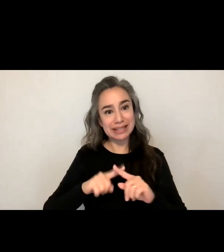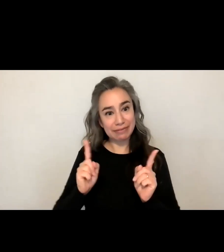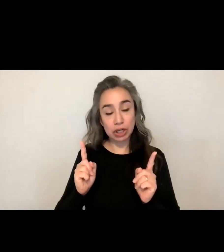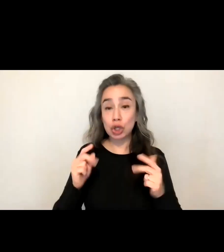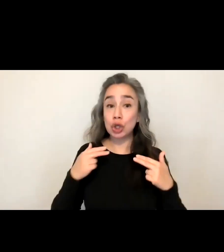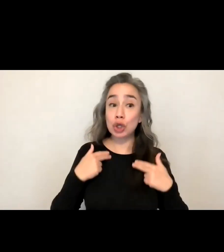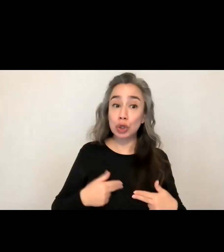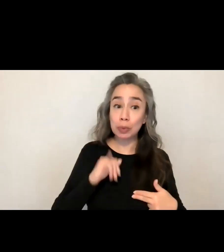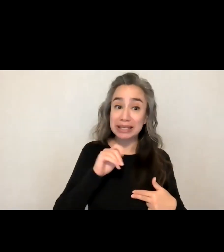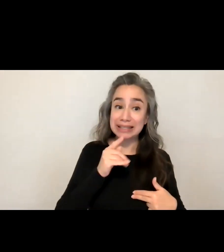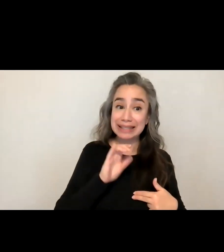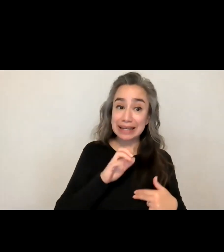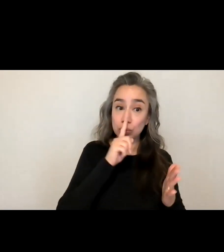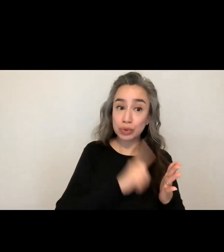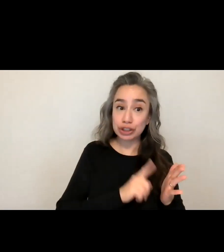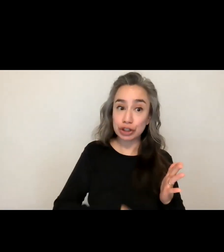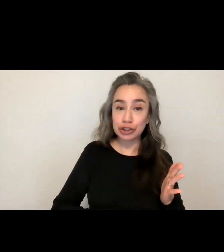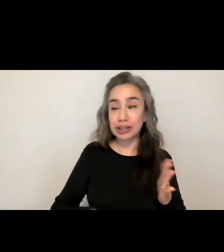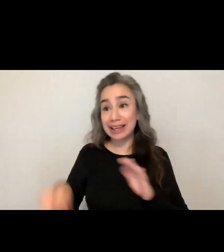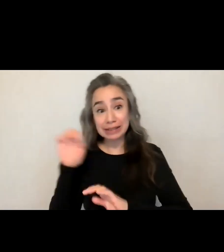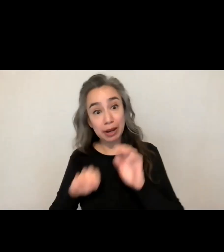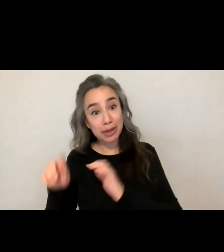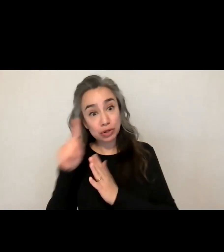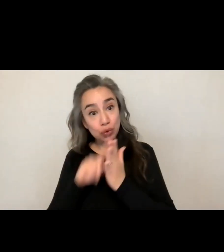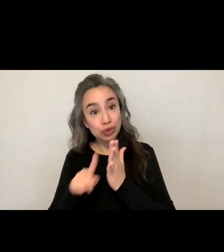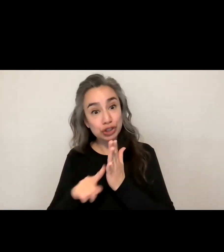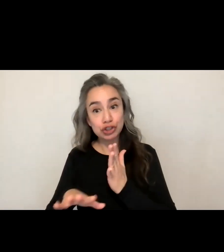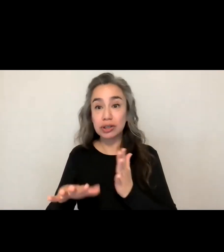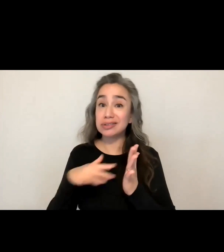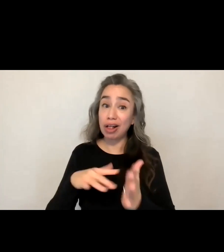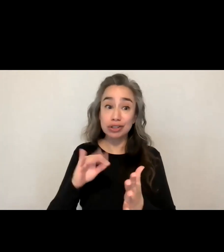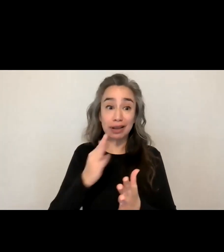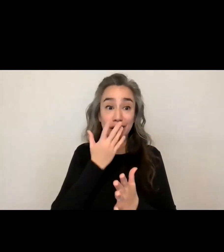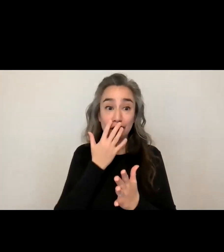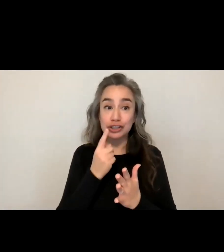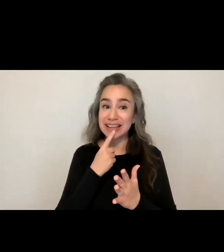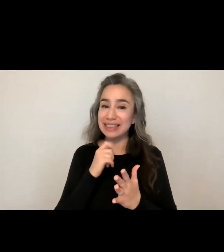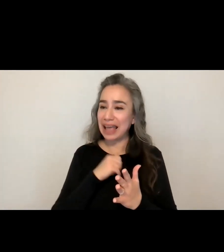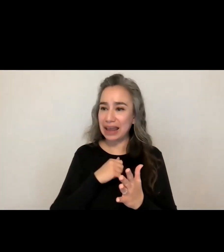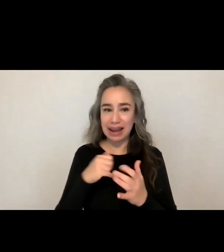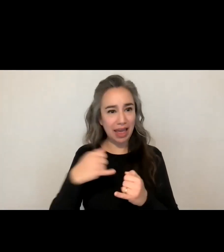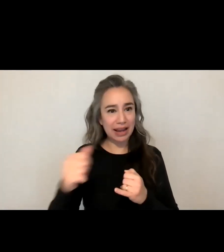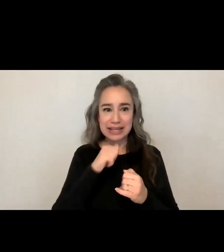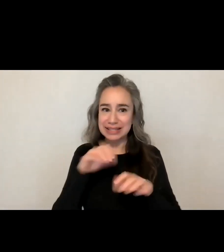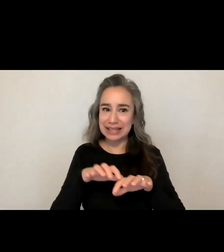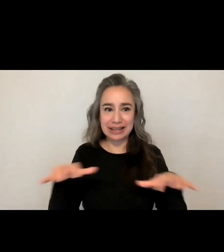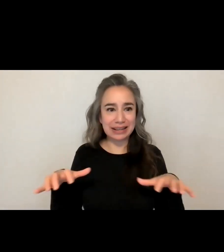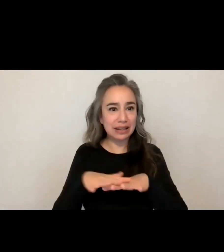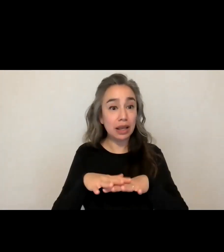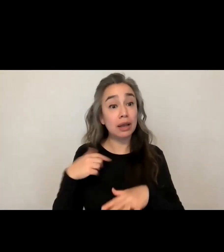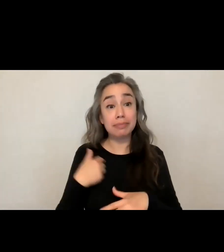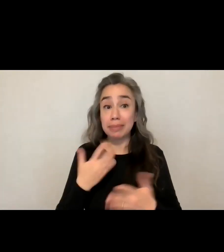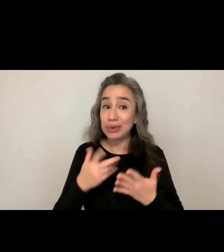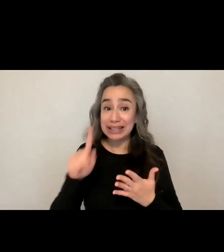or experimental research, one of the things scholars of color are saying that those lines don't blur down that way. And so when we look at that, we may need larger research